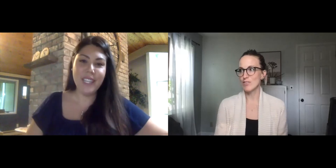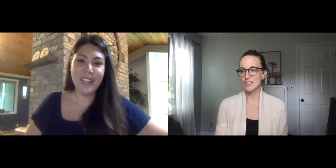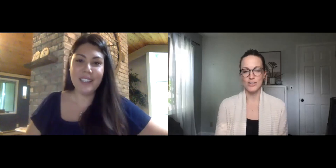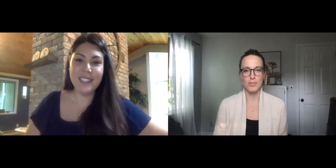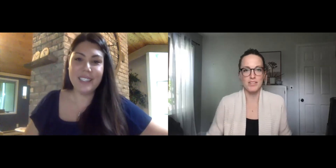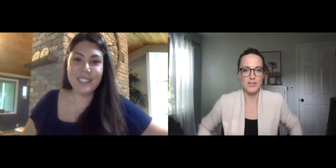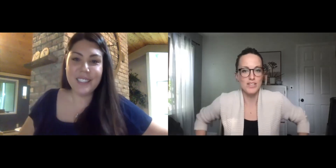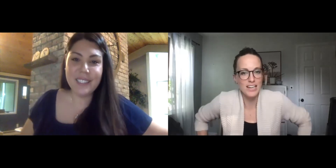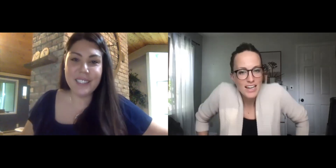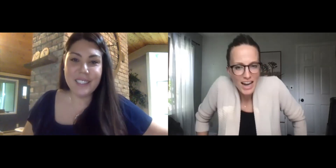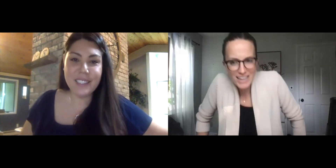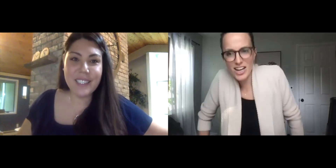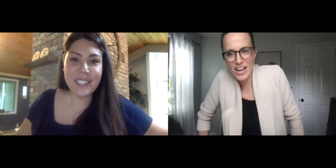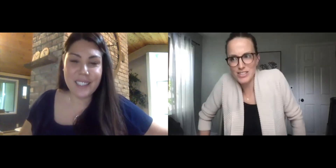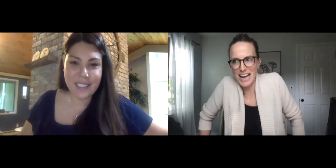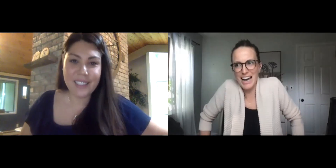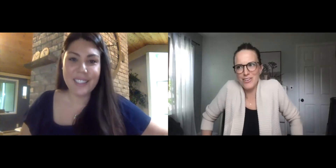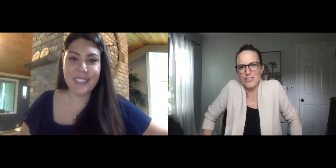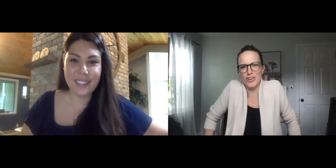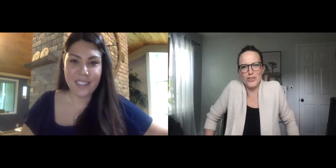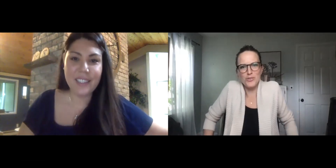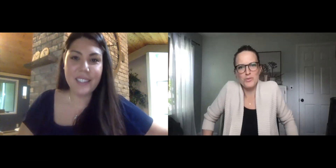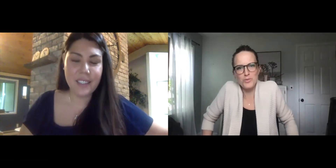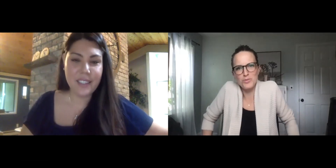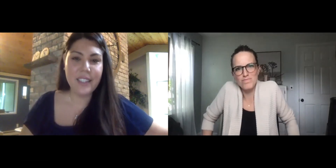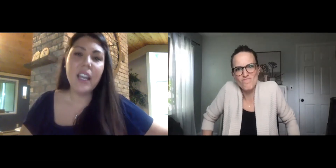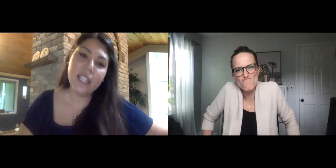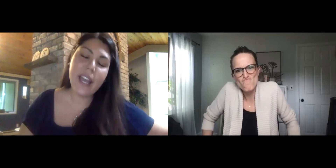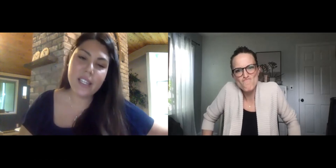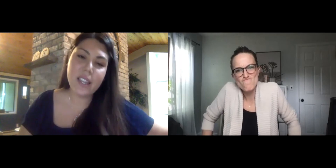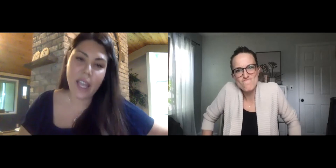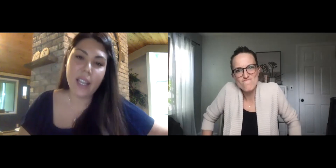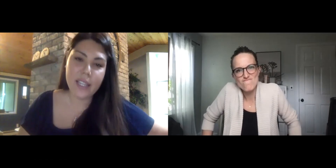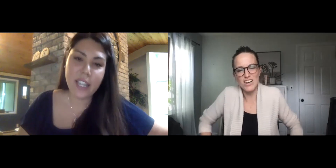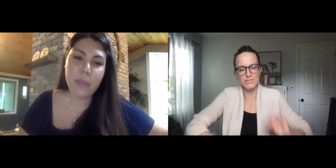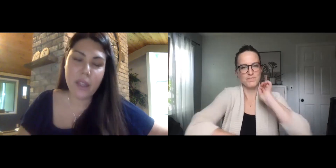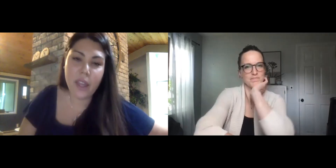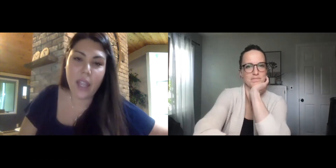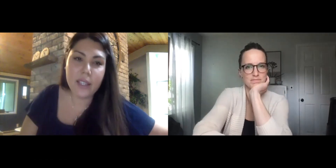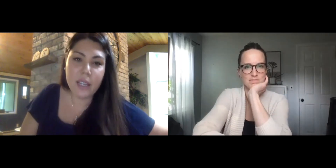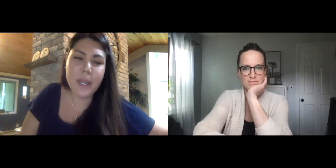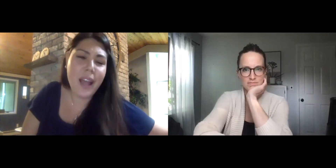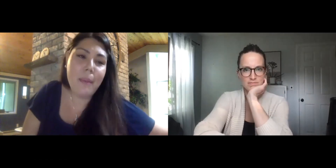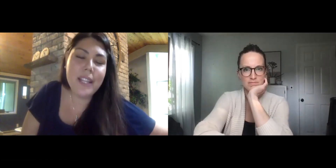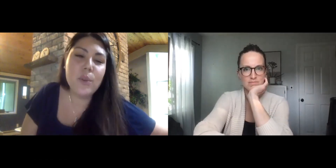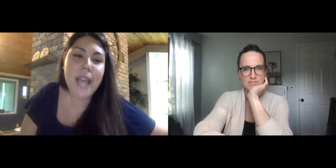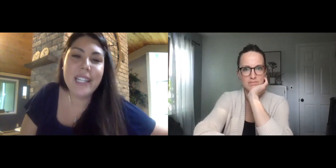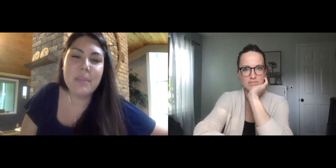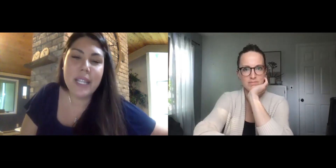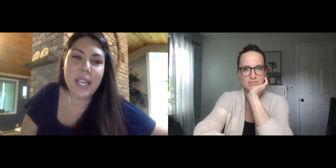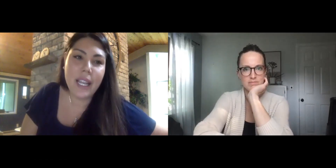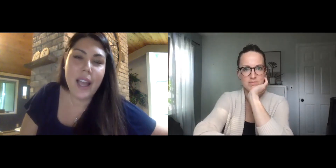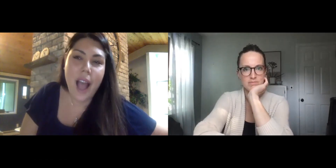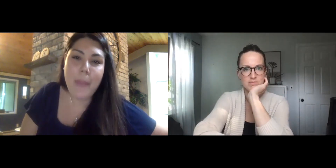Thank you for answering that, because I was like, I saw it and I was like, I don't even know. Yeah, it's a thing. It could be a thing. It could, but I mean, it's so sad